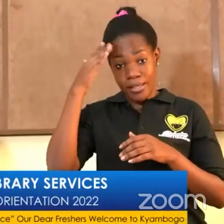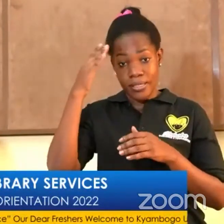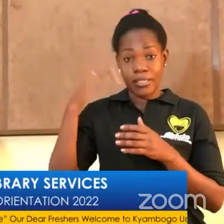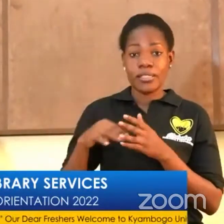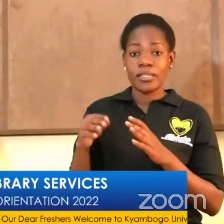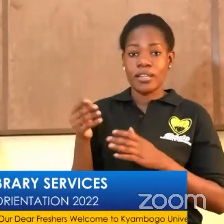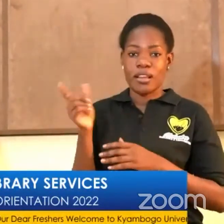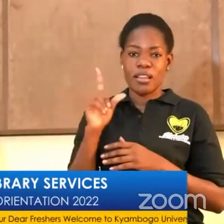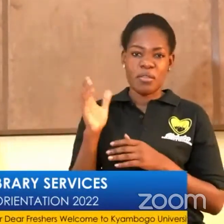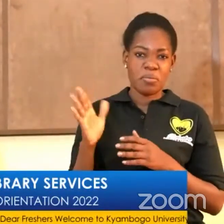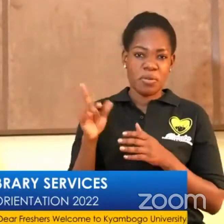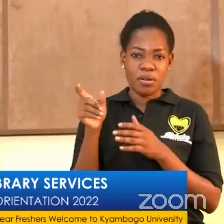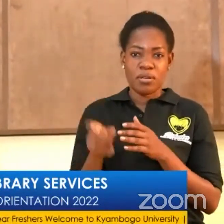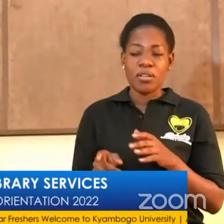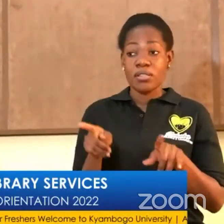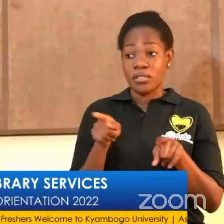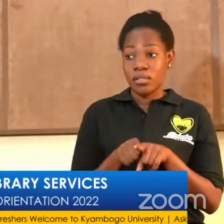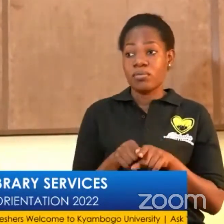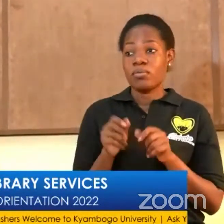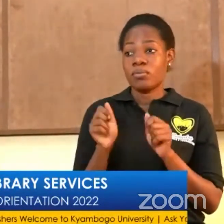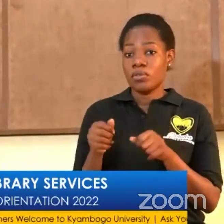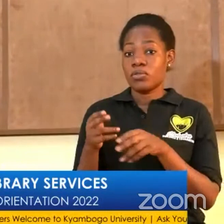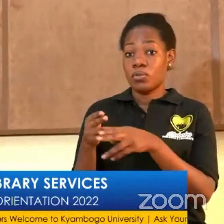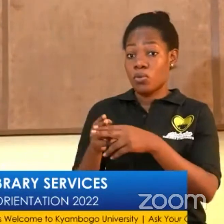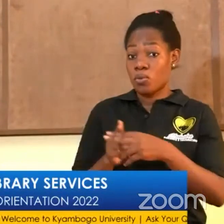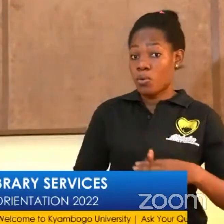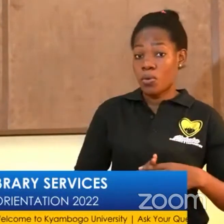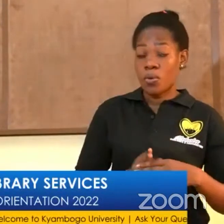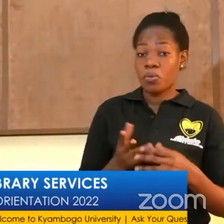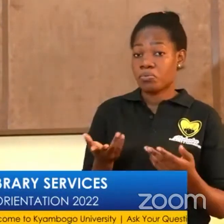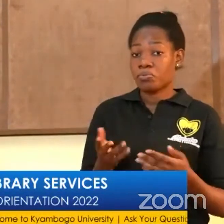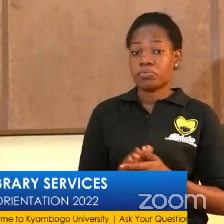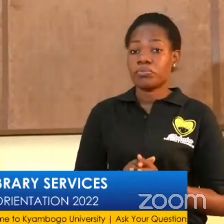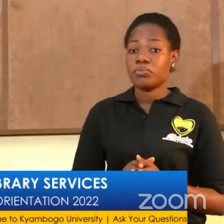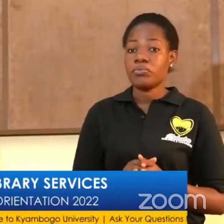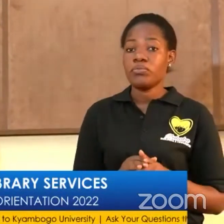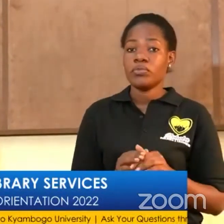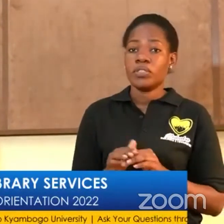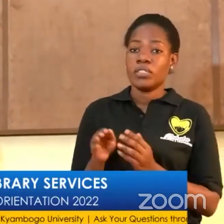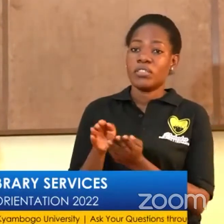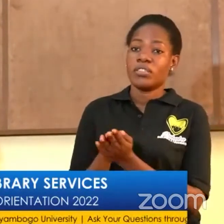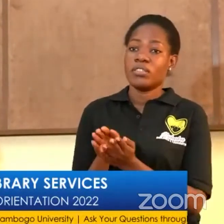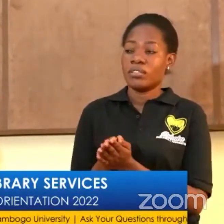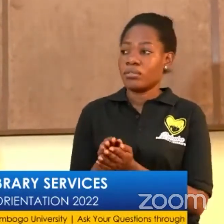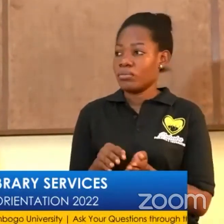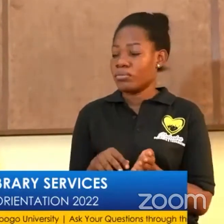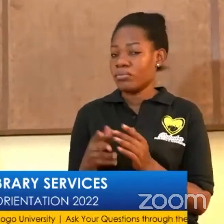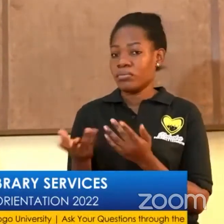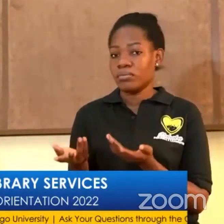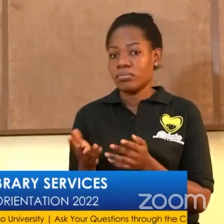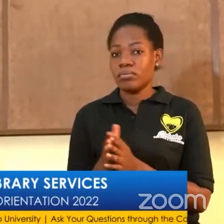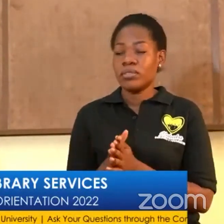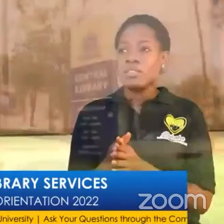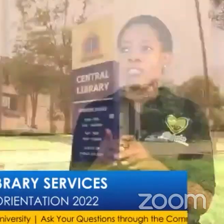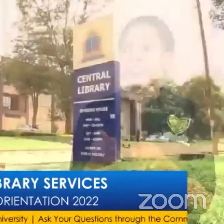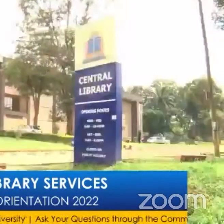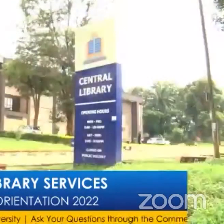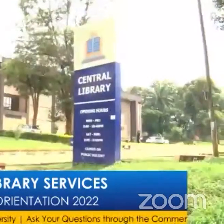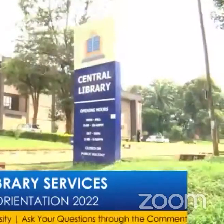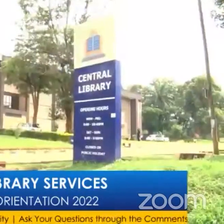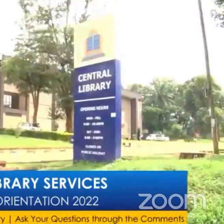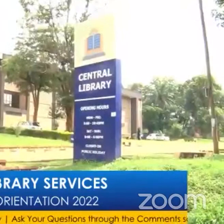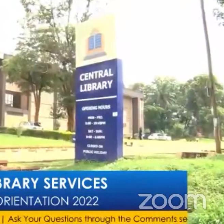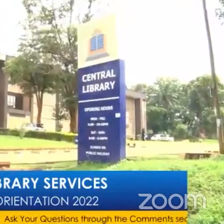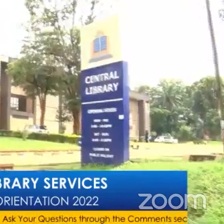You can borrow, reserve books at that library. There is a section of the rare